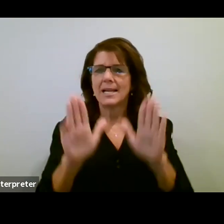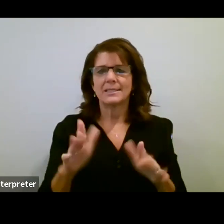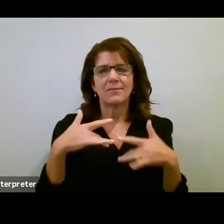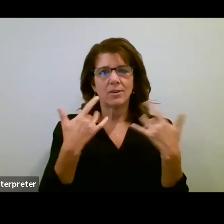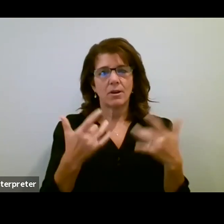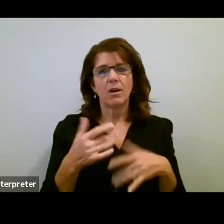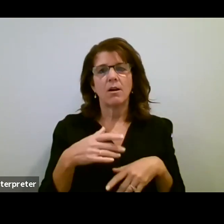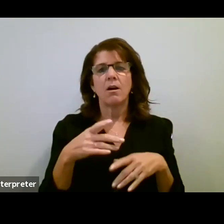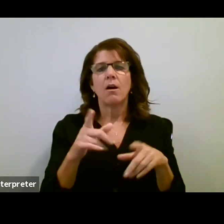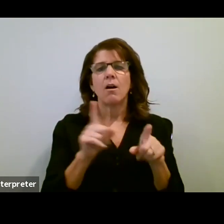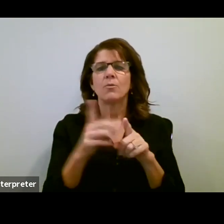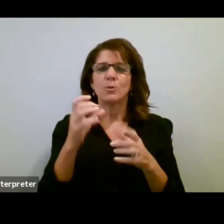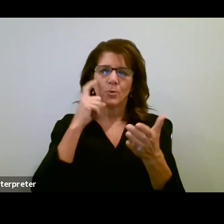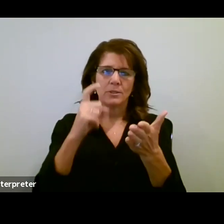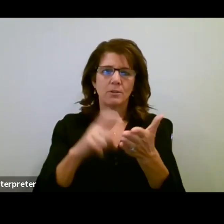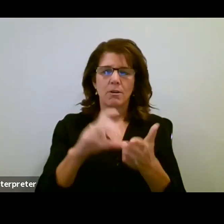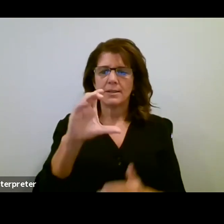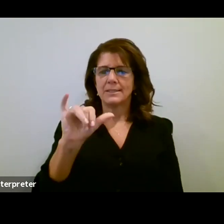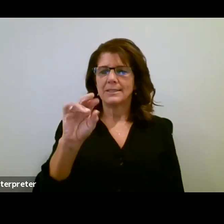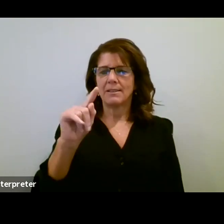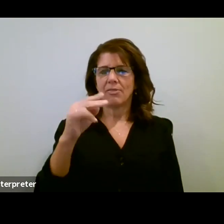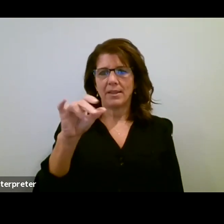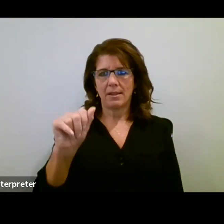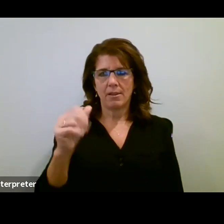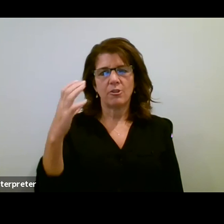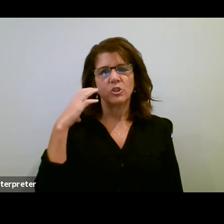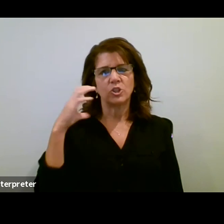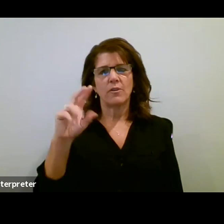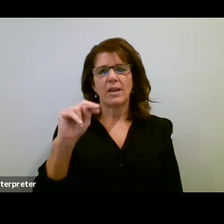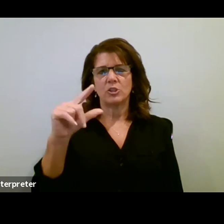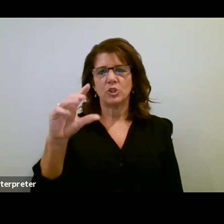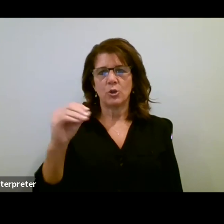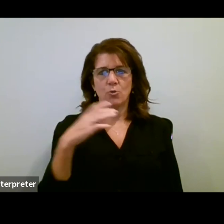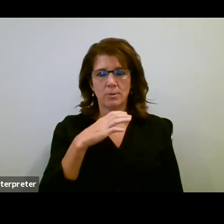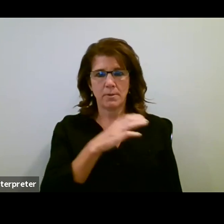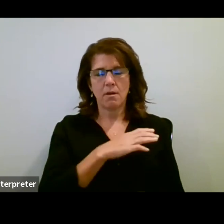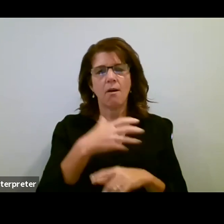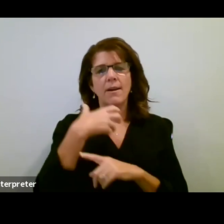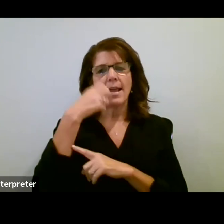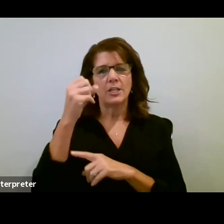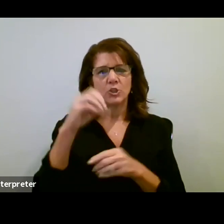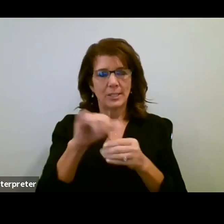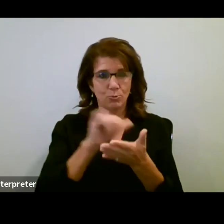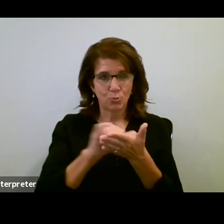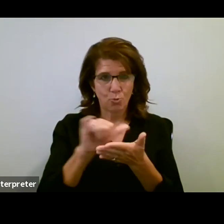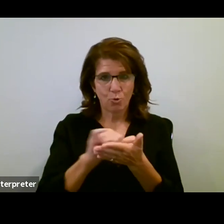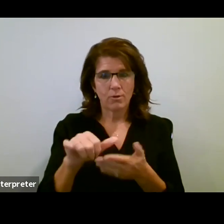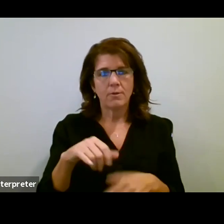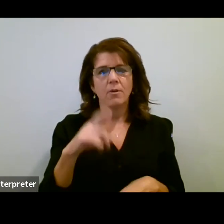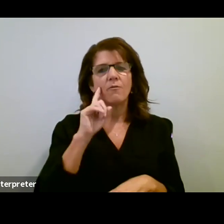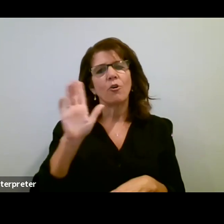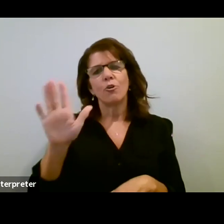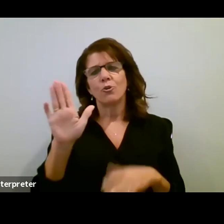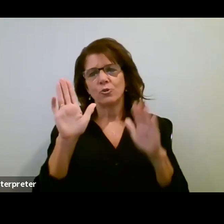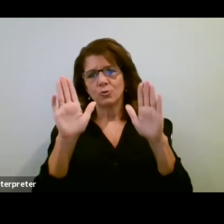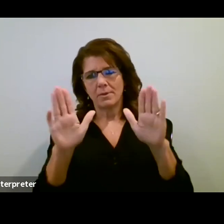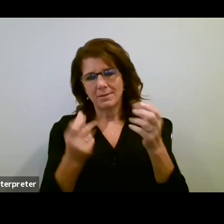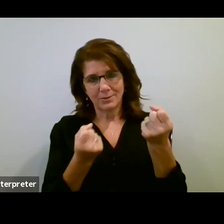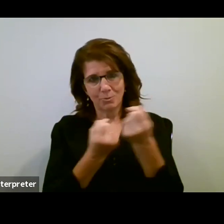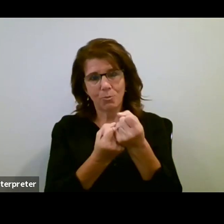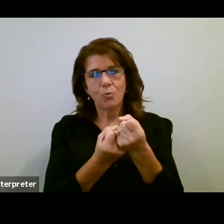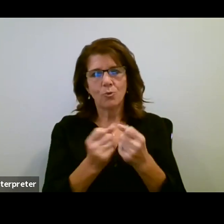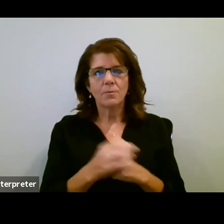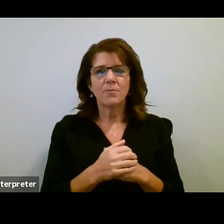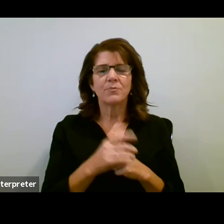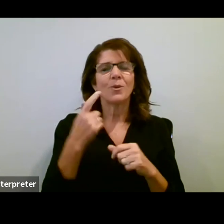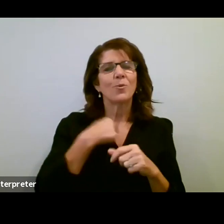wish to also acknowledge Cynthia, the chair of the NGO Committee on Aging in New York, for her tremendous support.